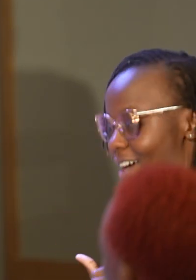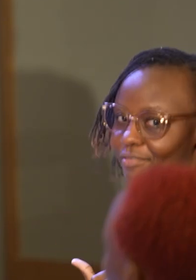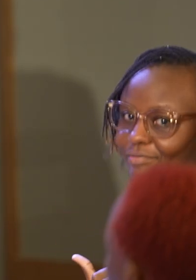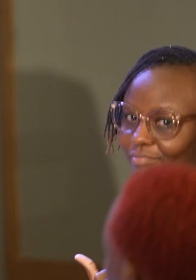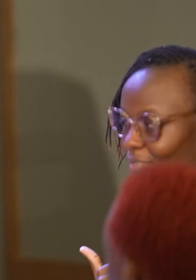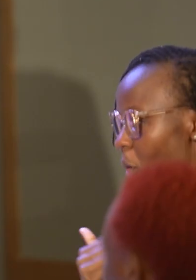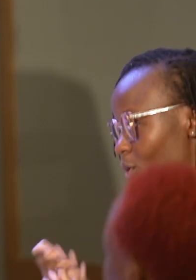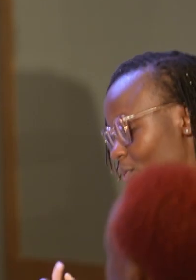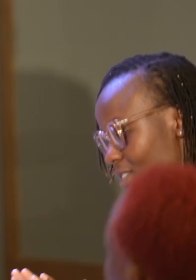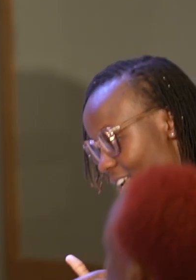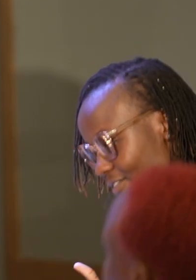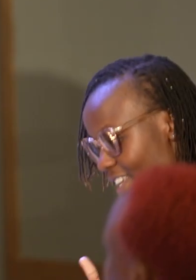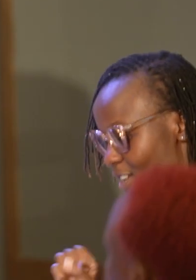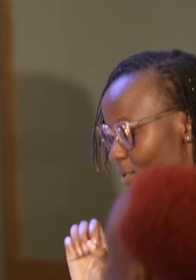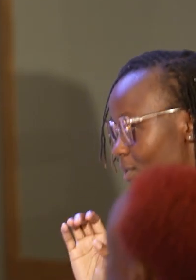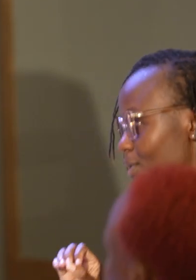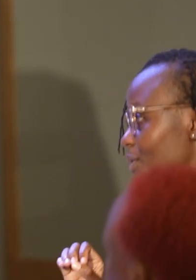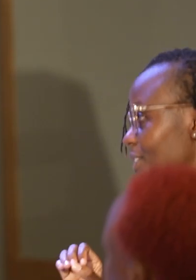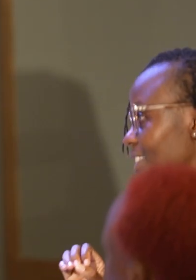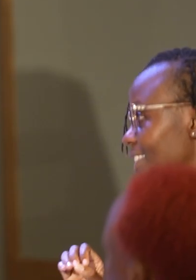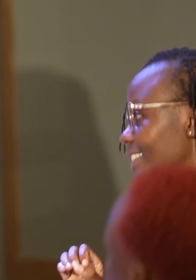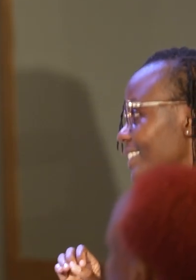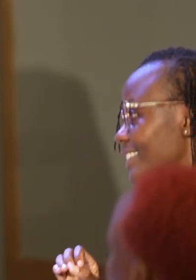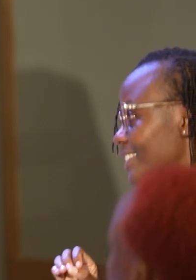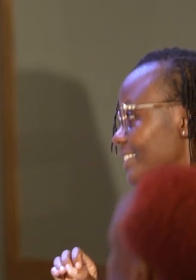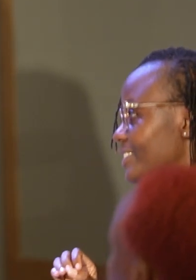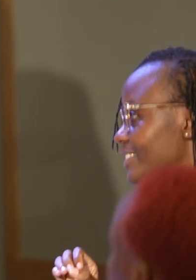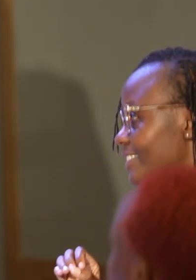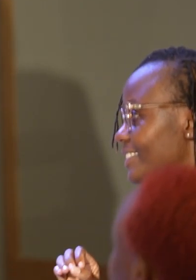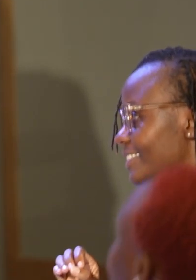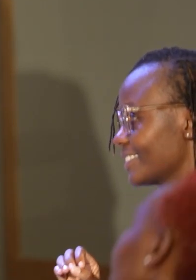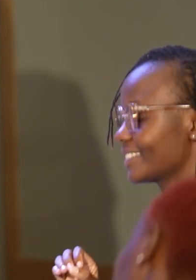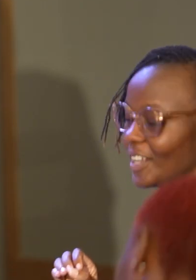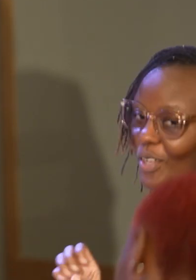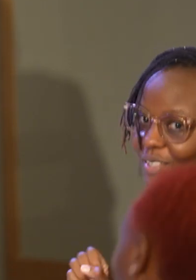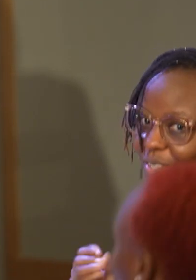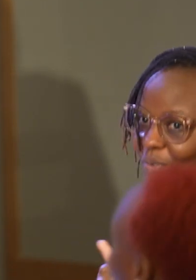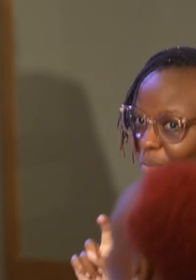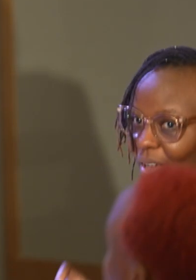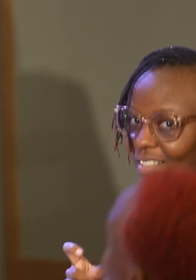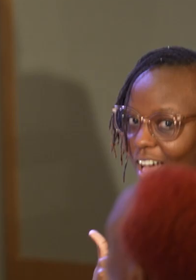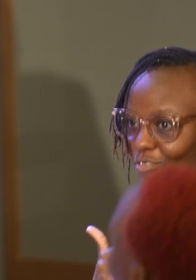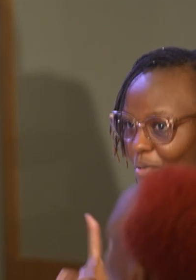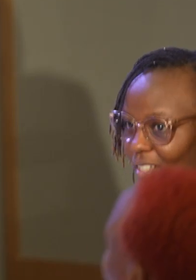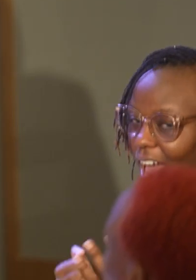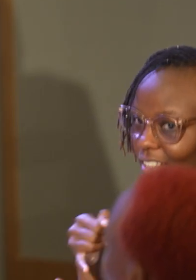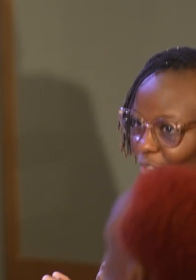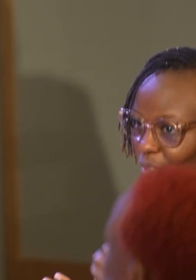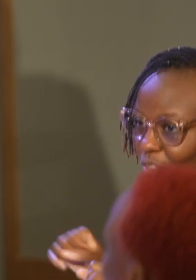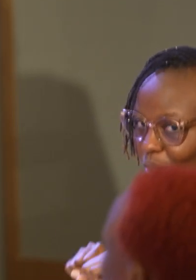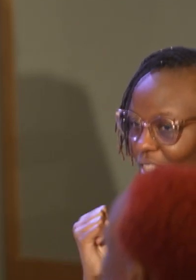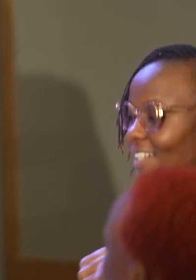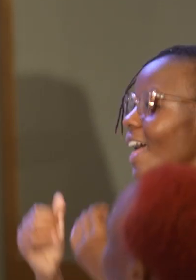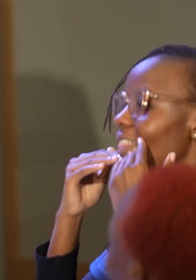that is what we indeed need to do to ensure that we have an inclusive society.